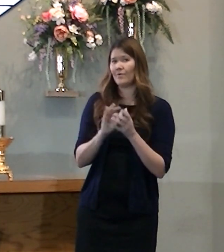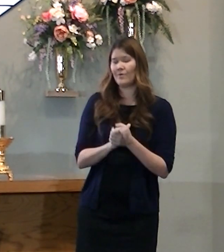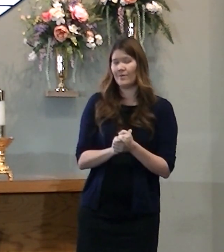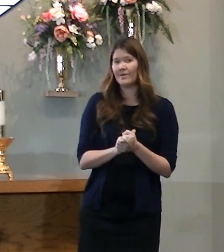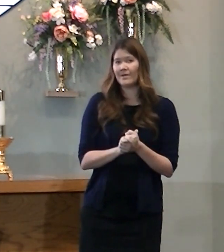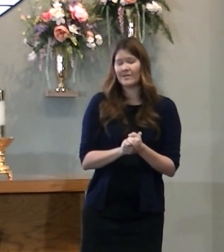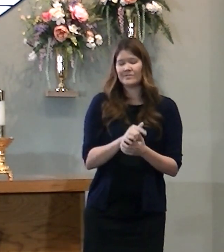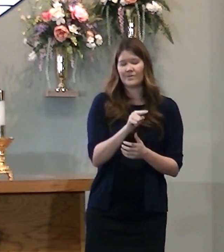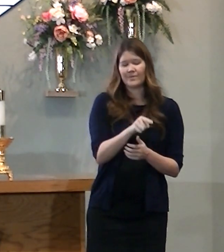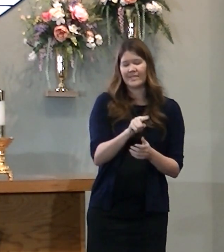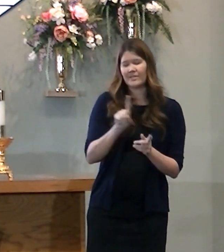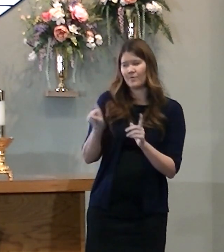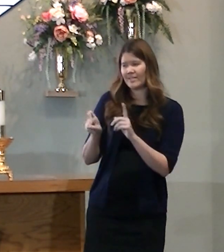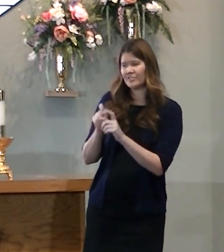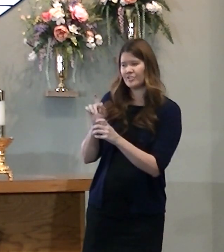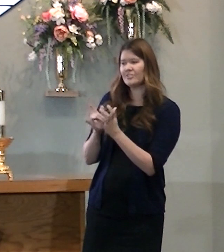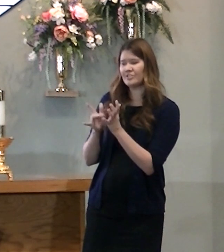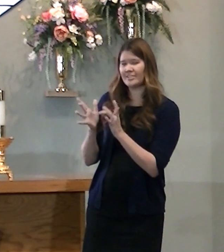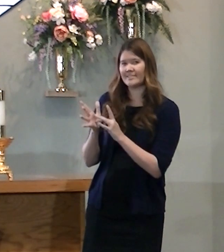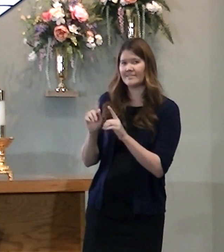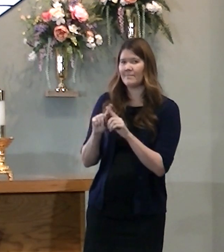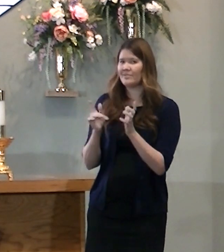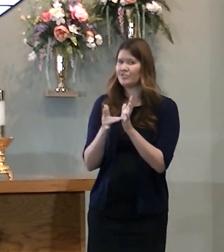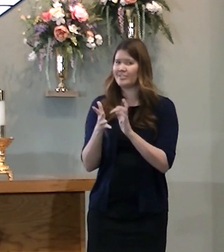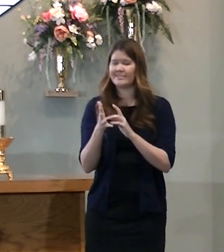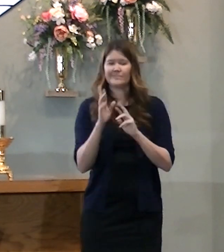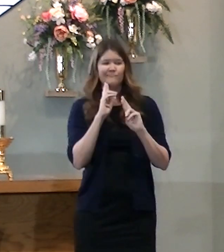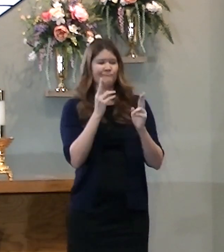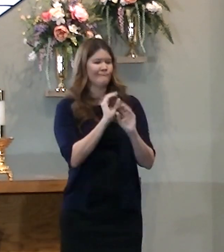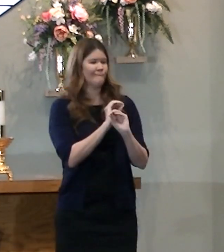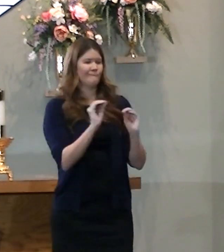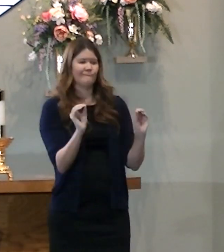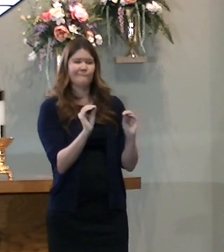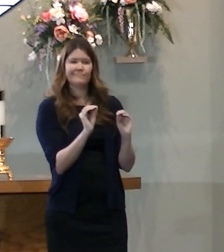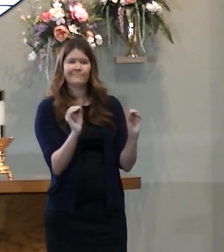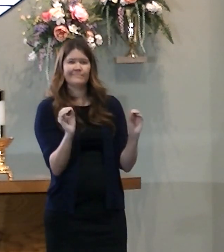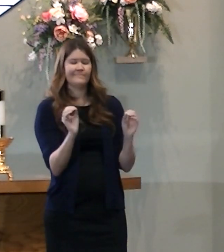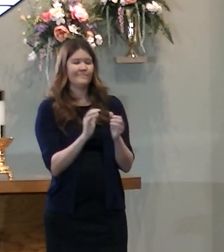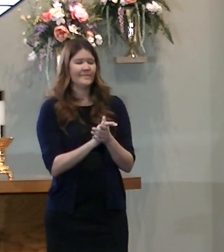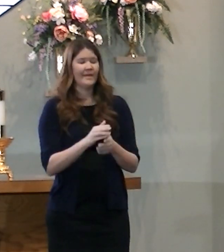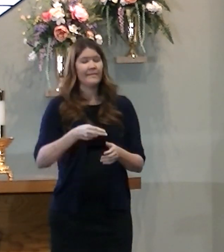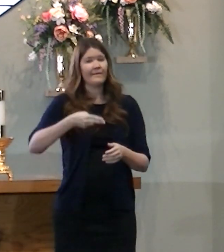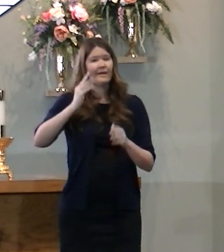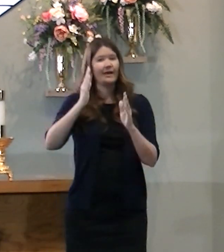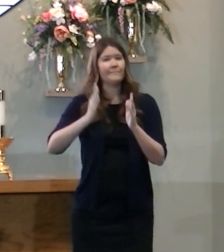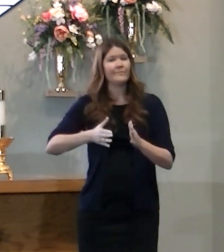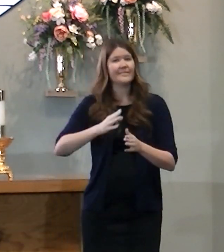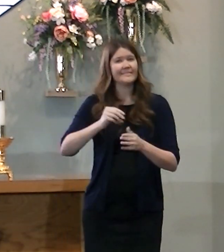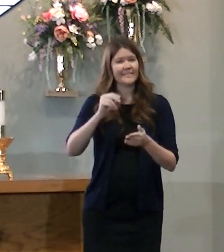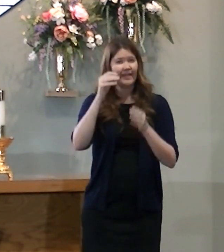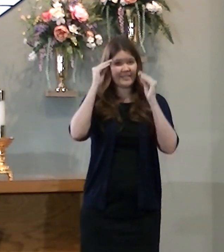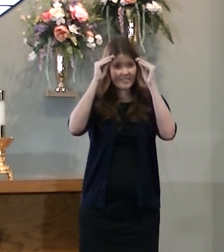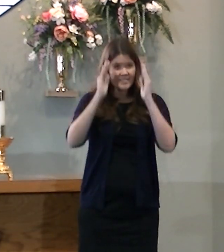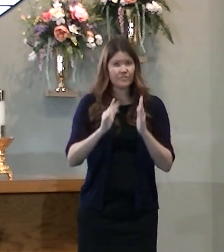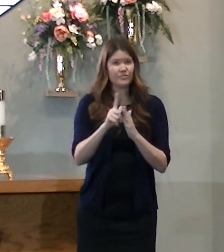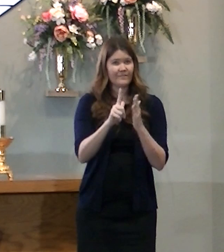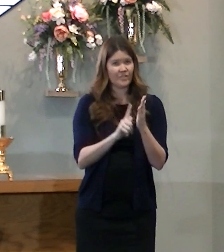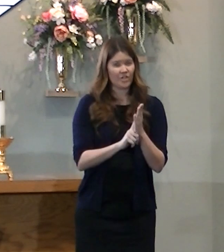he questioned him at some length, but he made no answer. The chief priests and the scribes stood by,